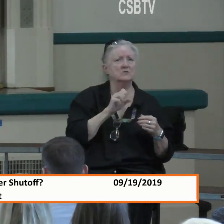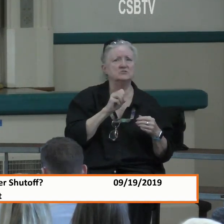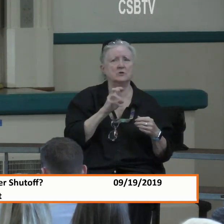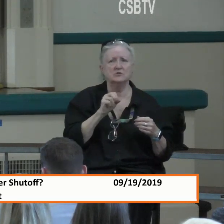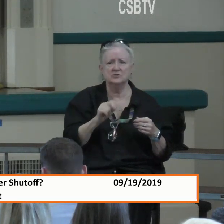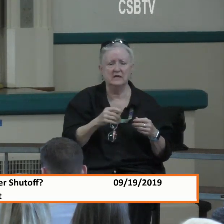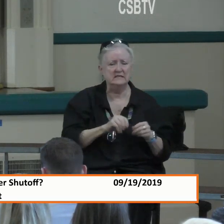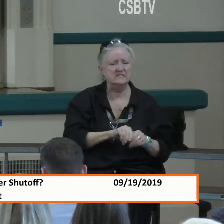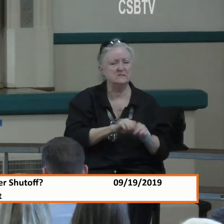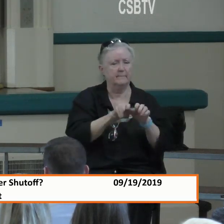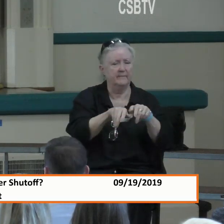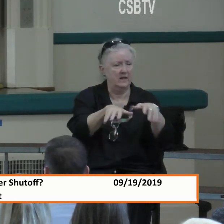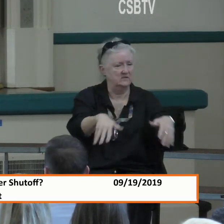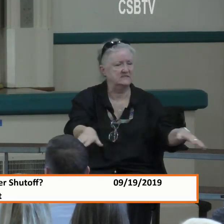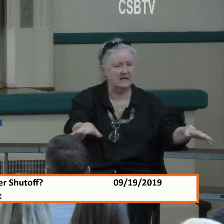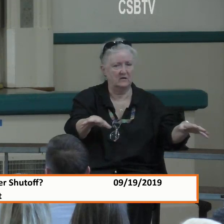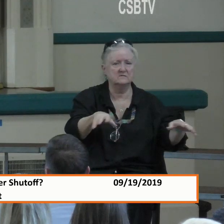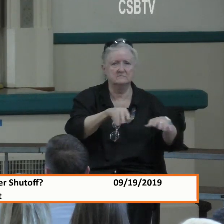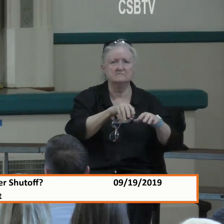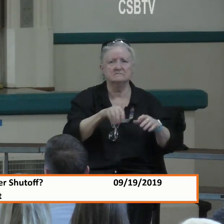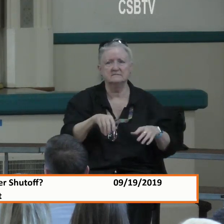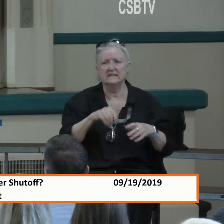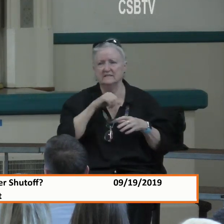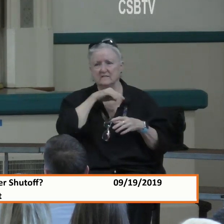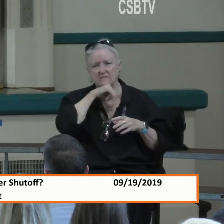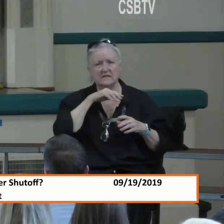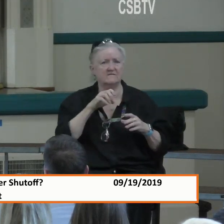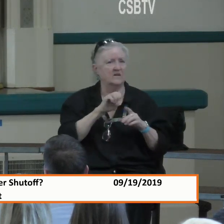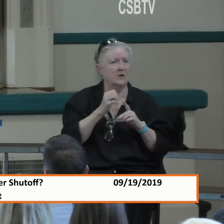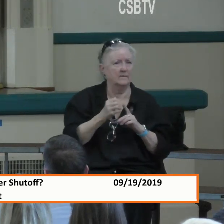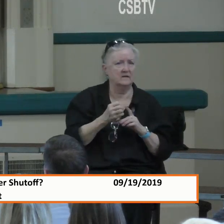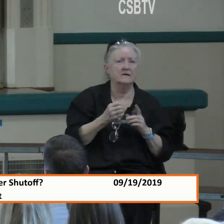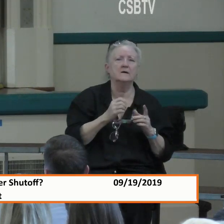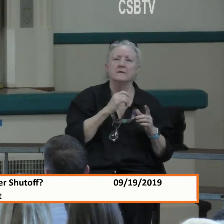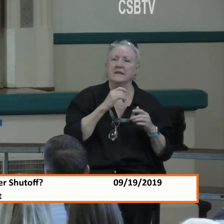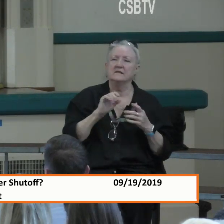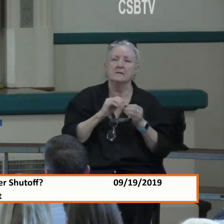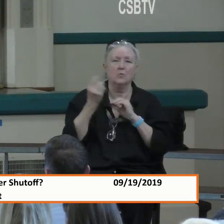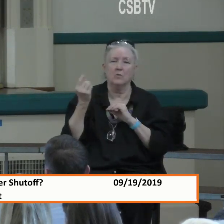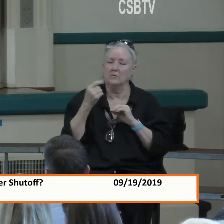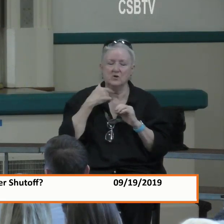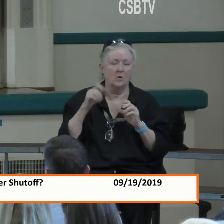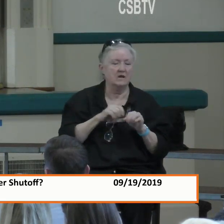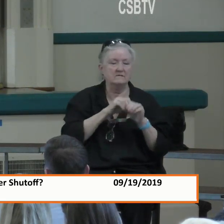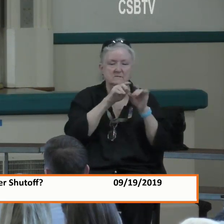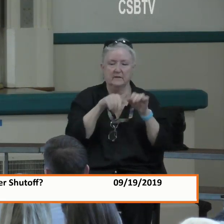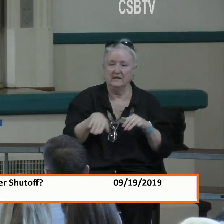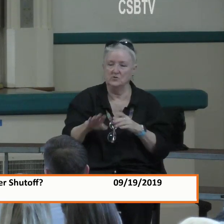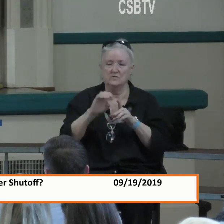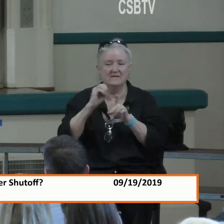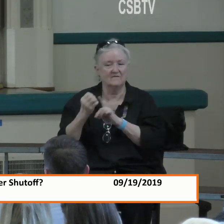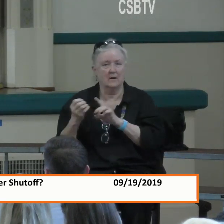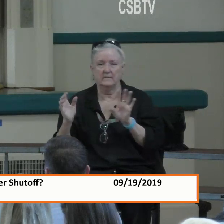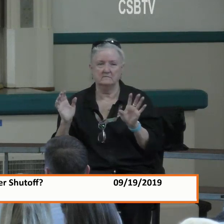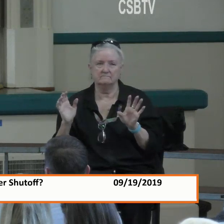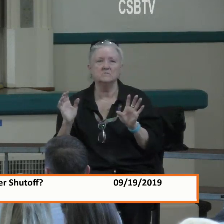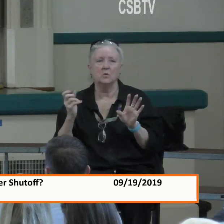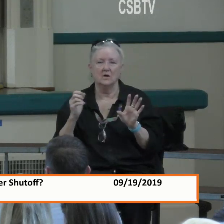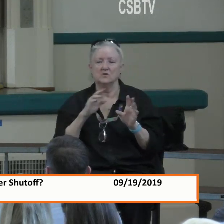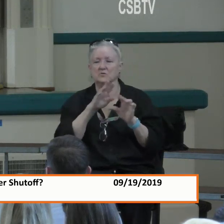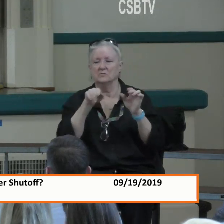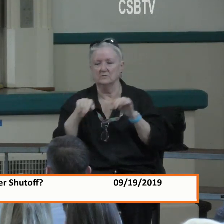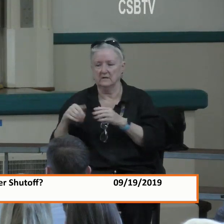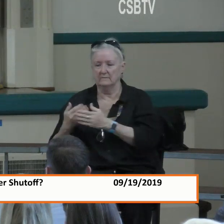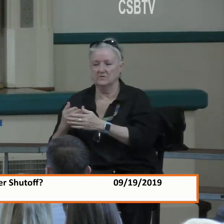spills out into the environment. That is our number one job. We don't want to have it spill out into the environment. We want it to come to the